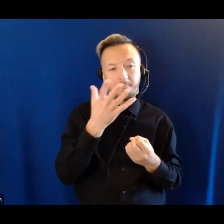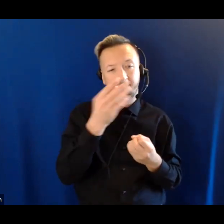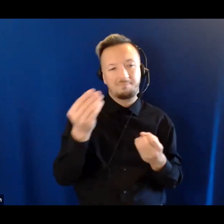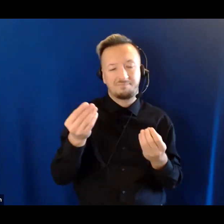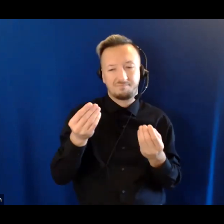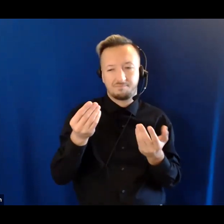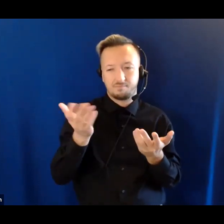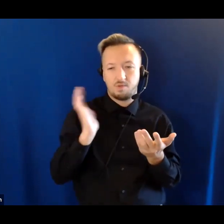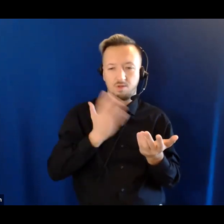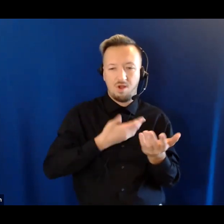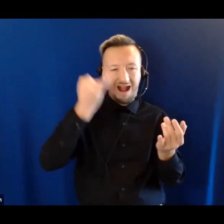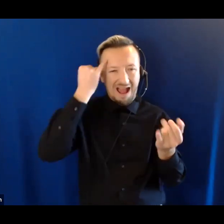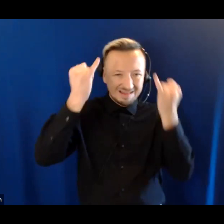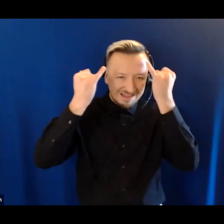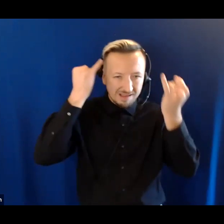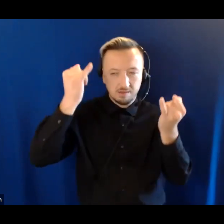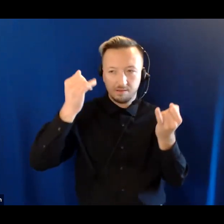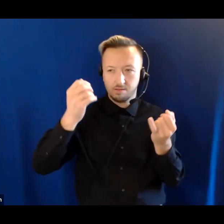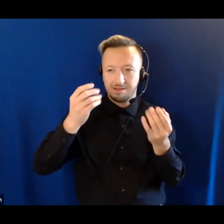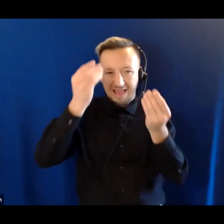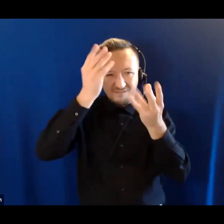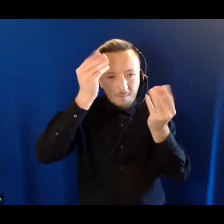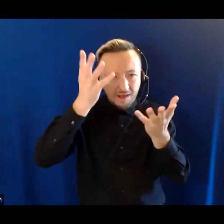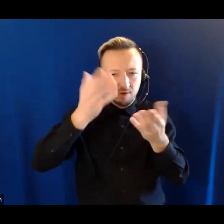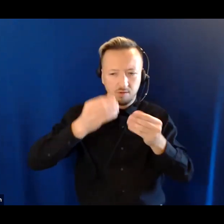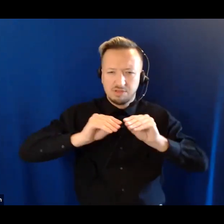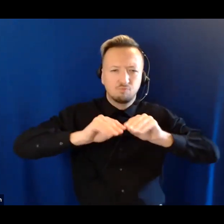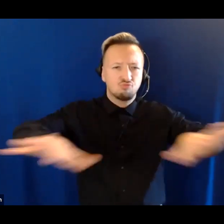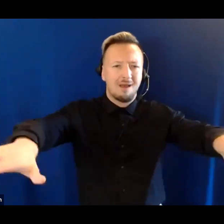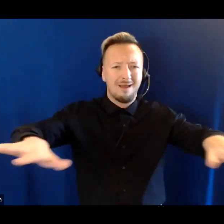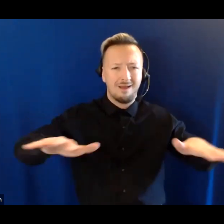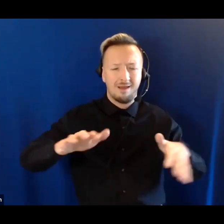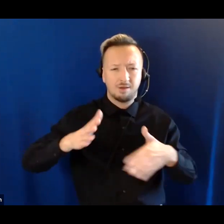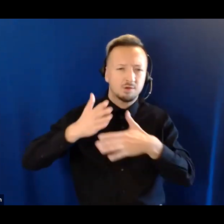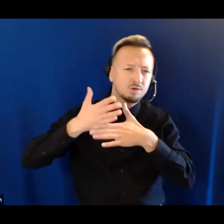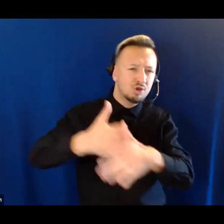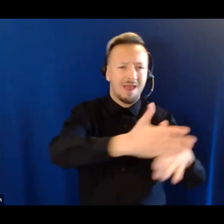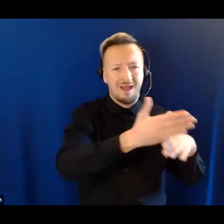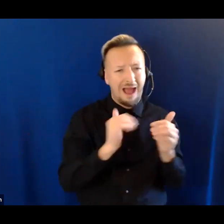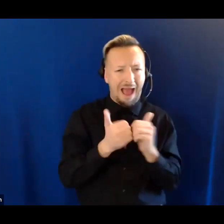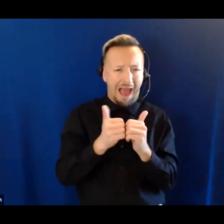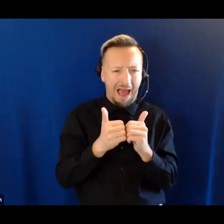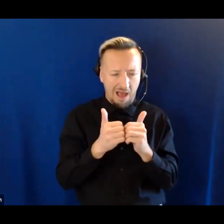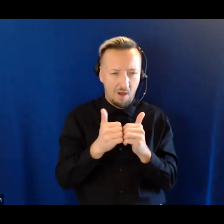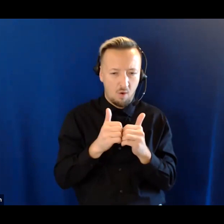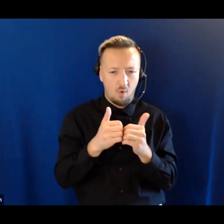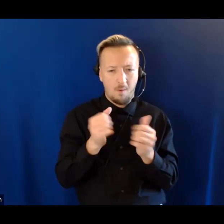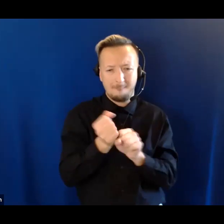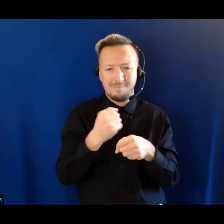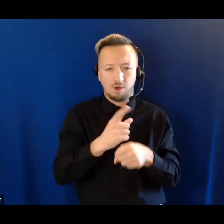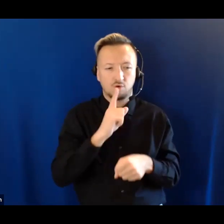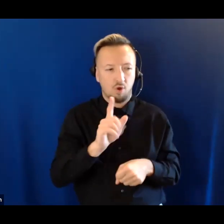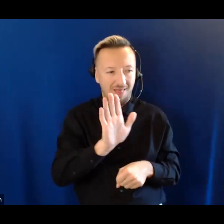spread our philosophy and information to them to make sure that their consumers are driving